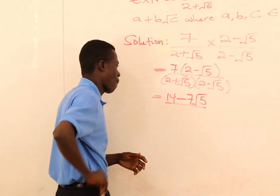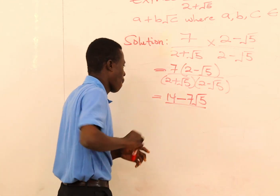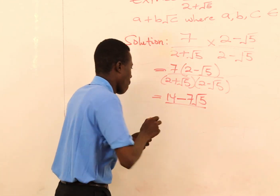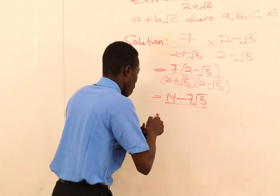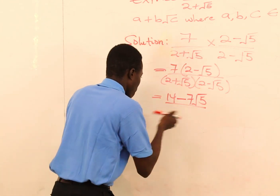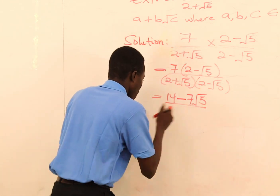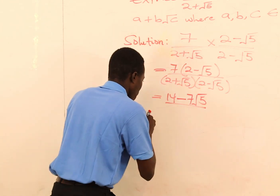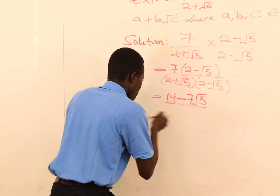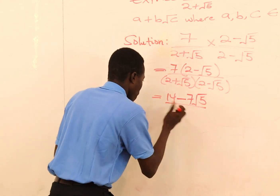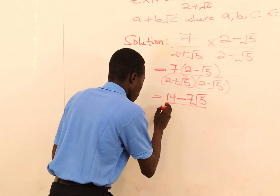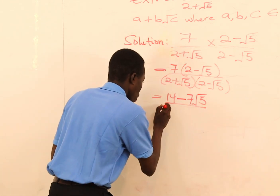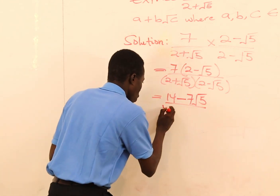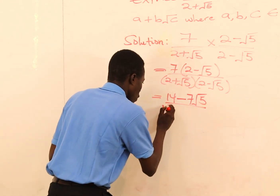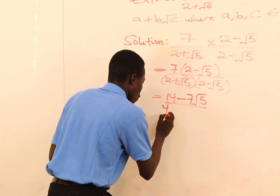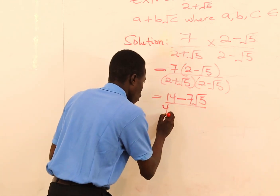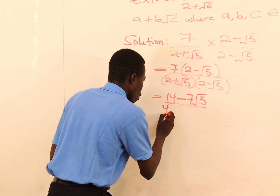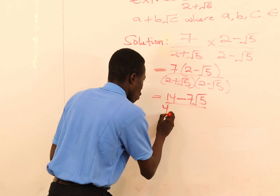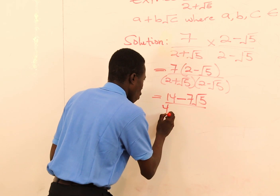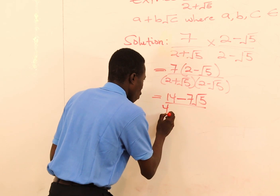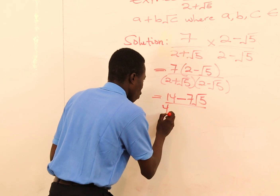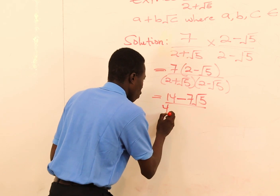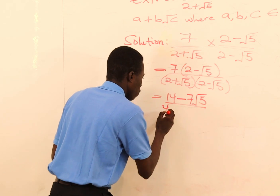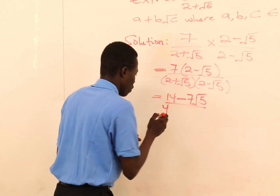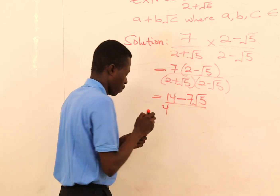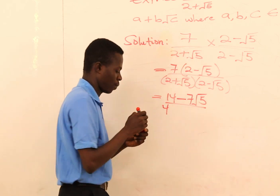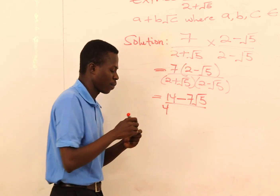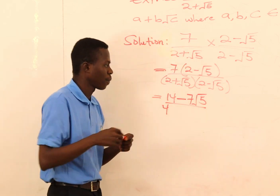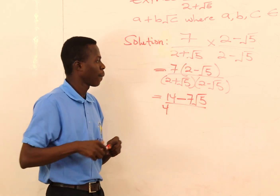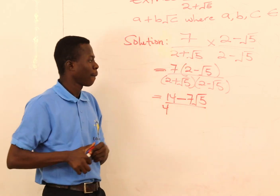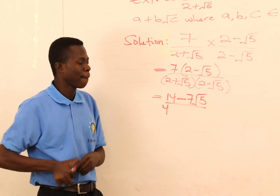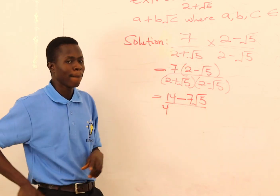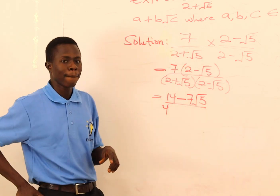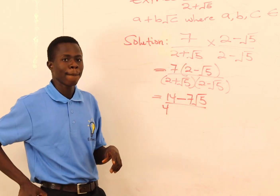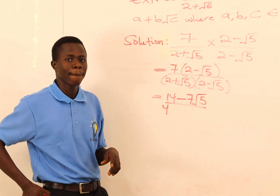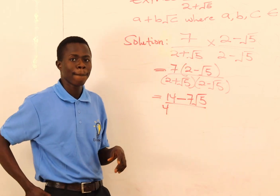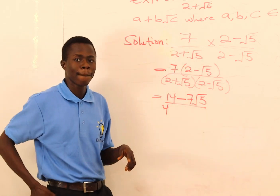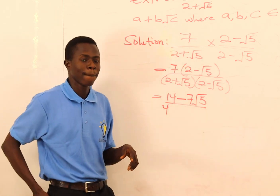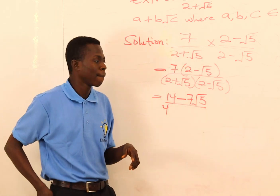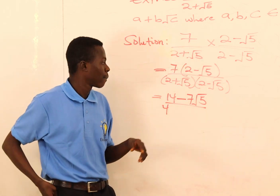So with the denominator we have 2 multiplying 2.